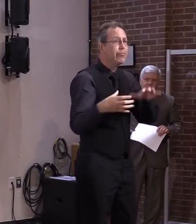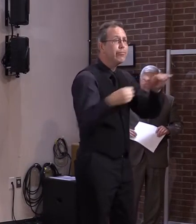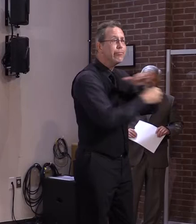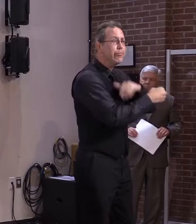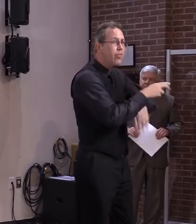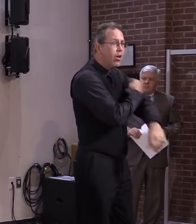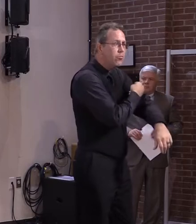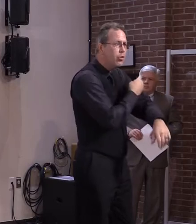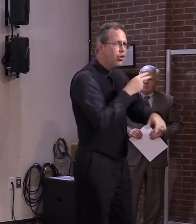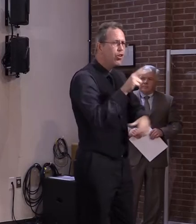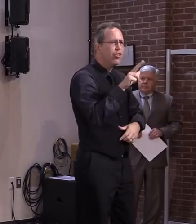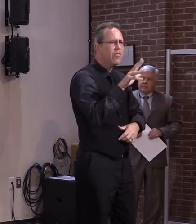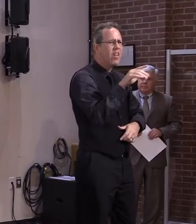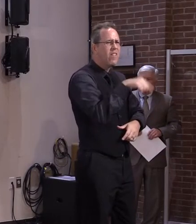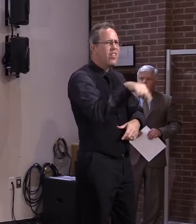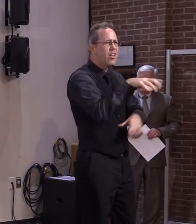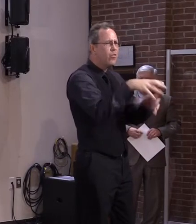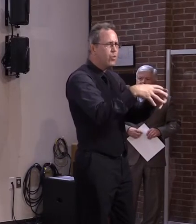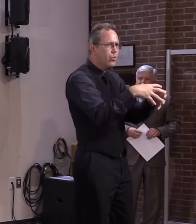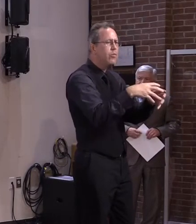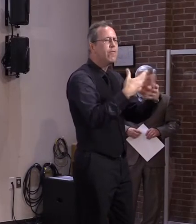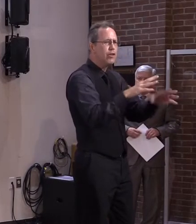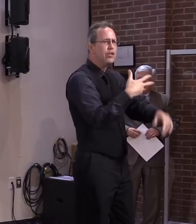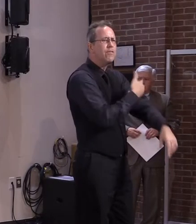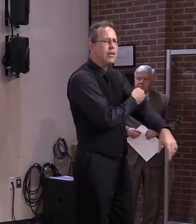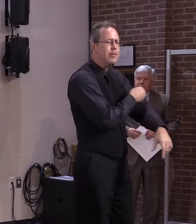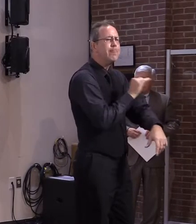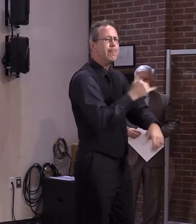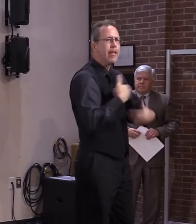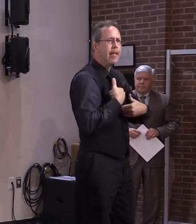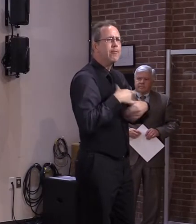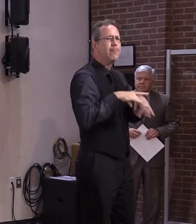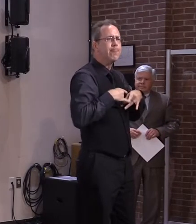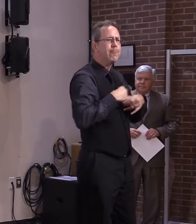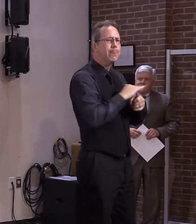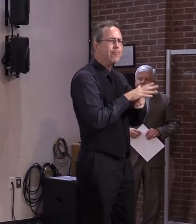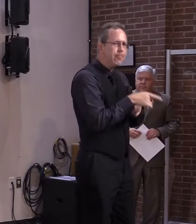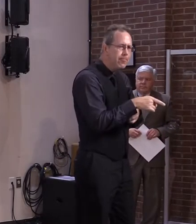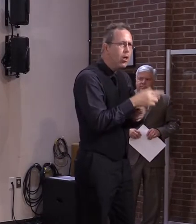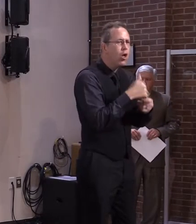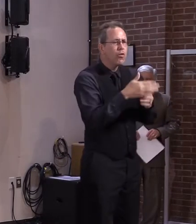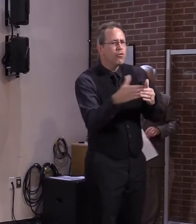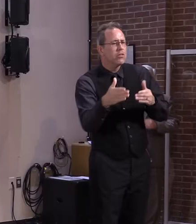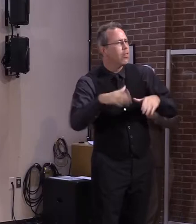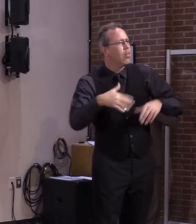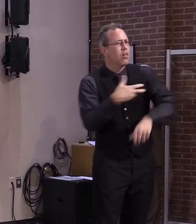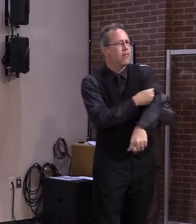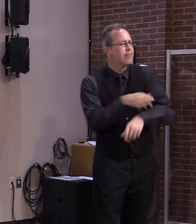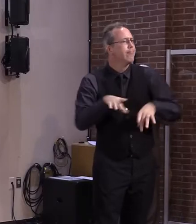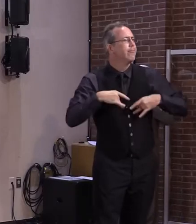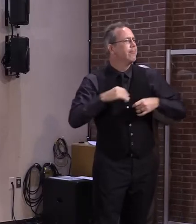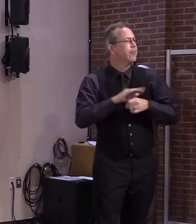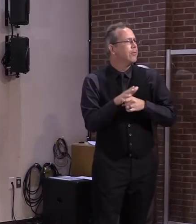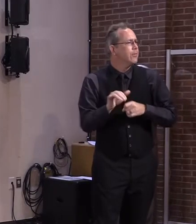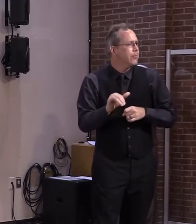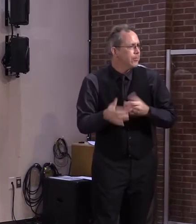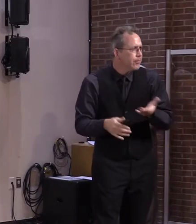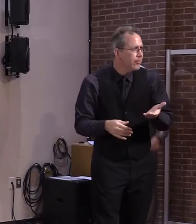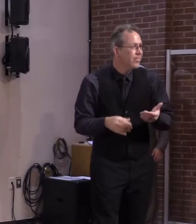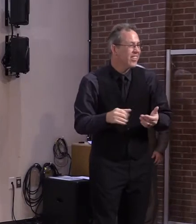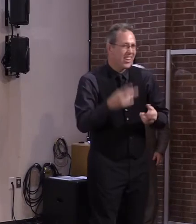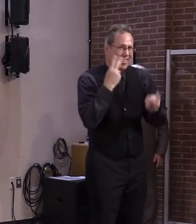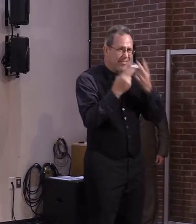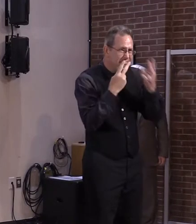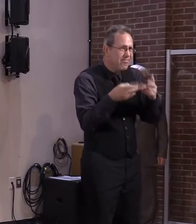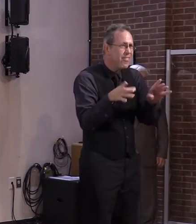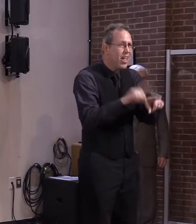gap between the vaccinated and unvaccinated widening when it comes to cases. And in recent weeks, about 75% of